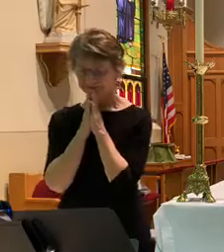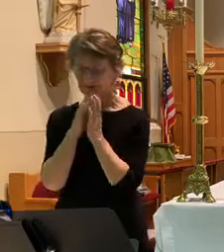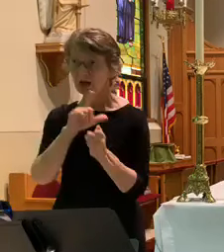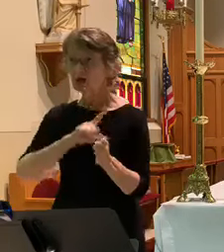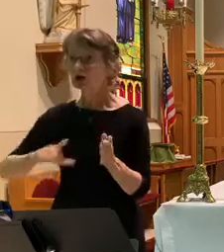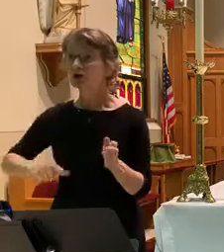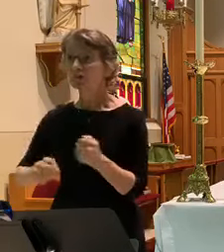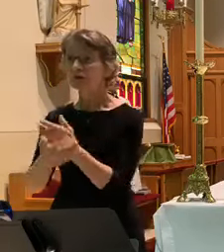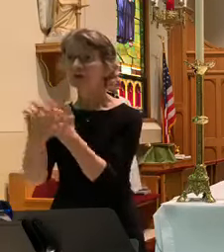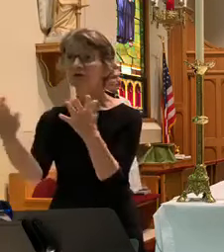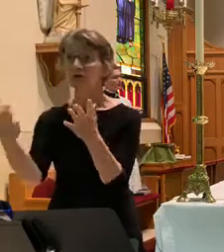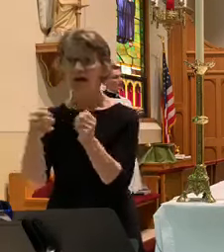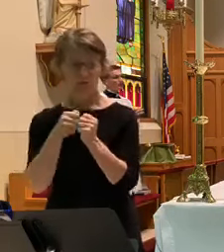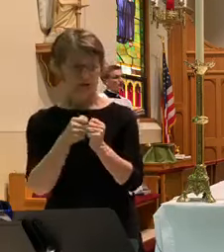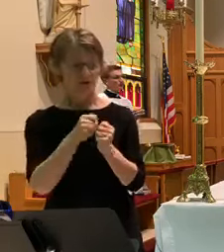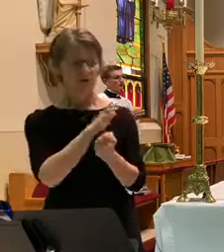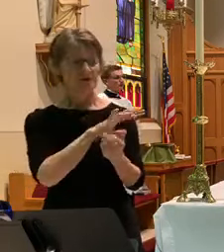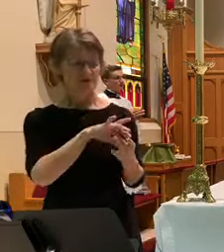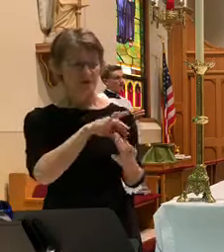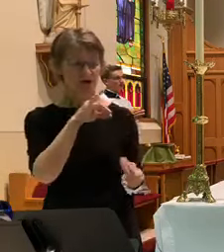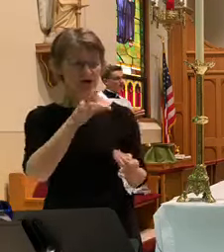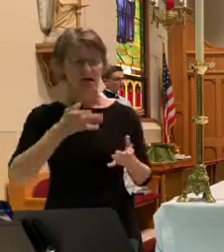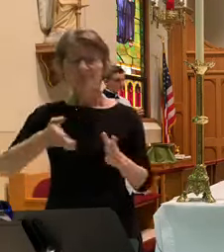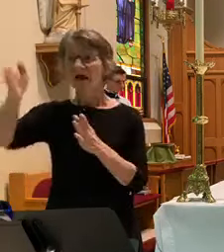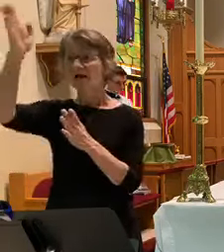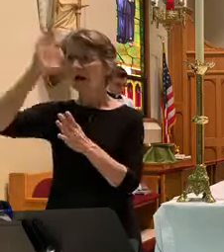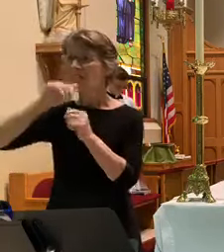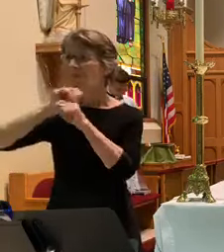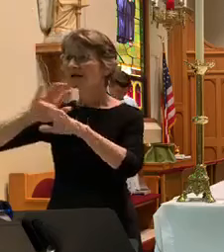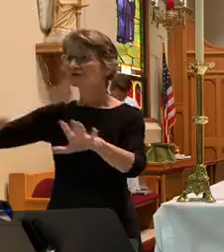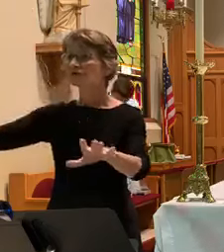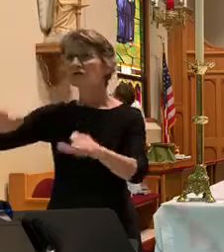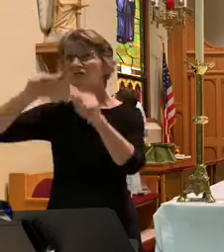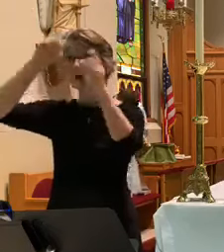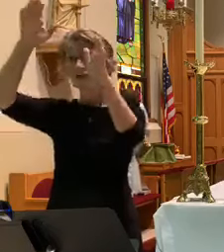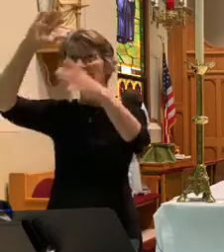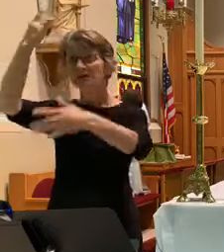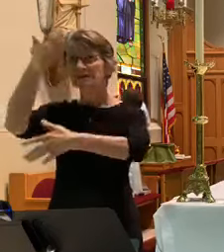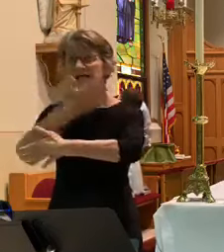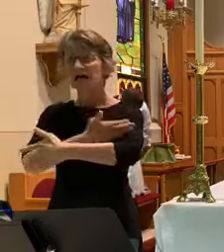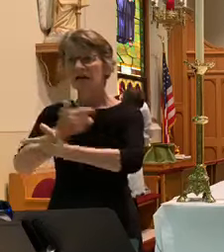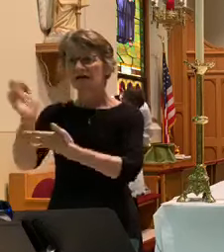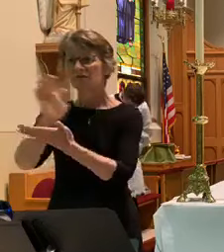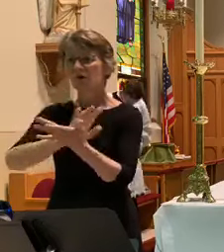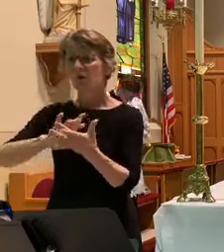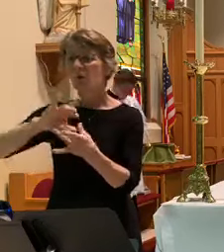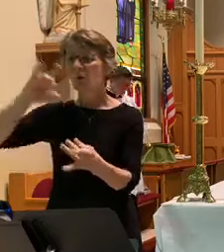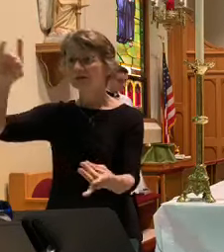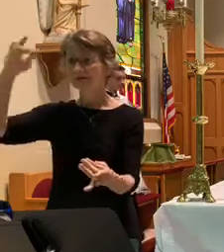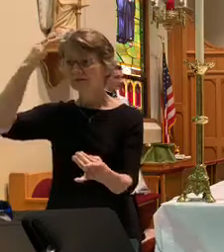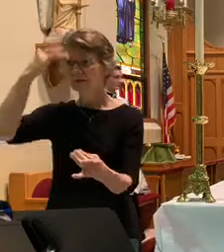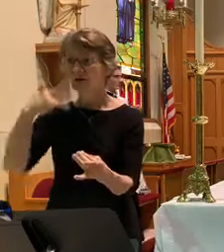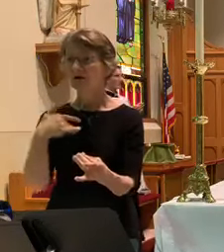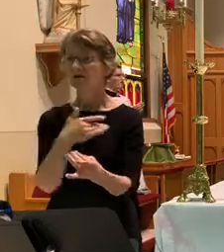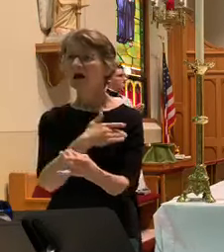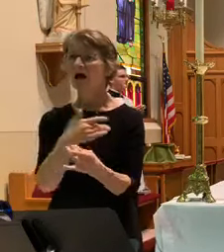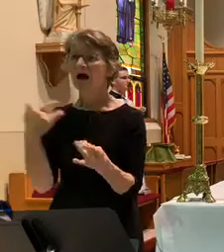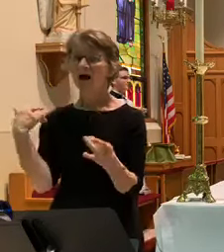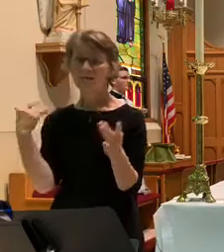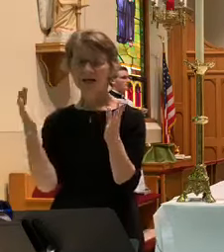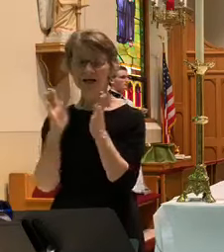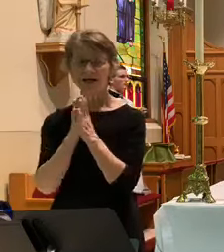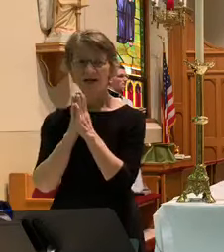The Lord be with you. May Almighty God bless you, the Father and the Son and the Holy